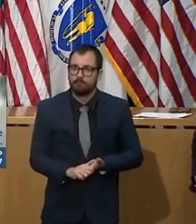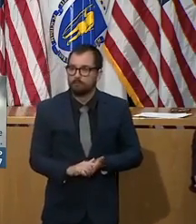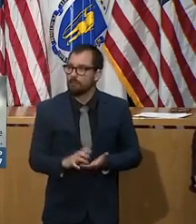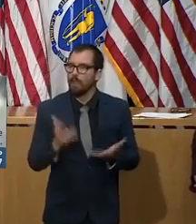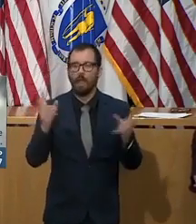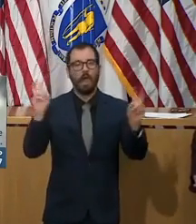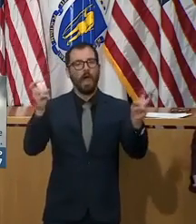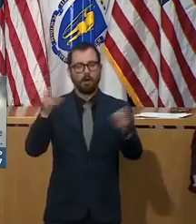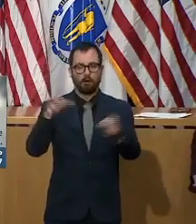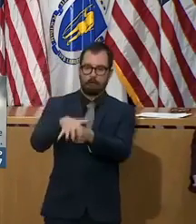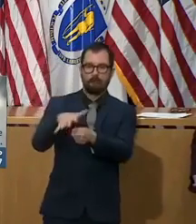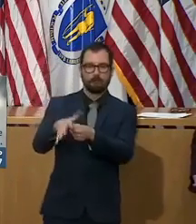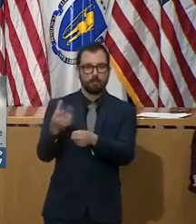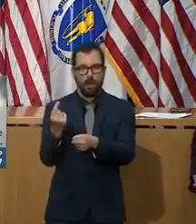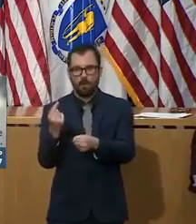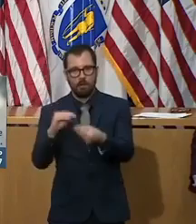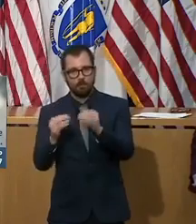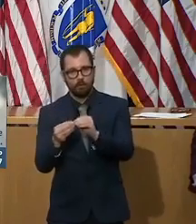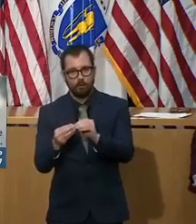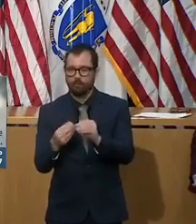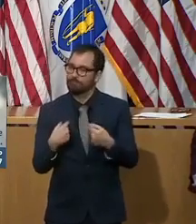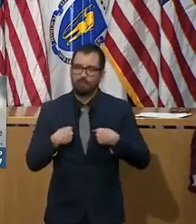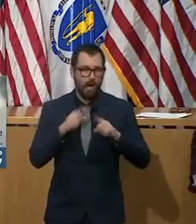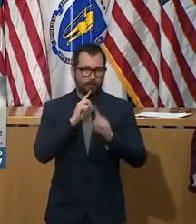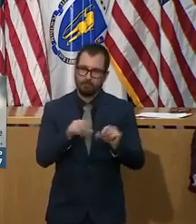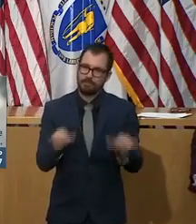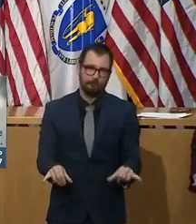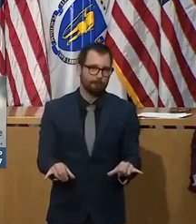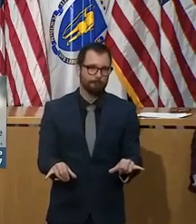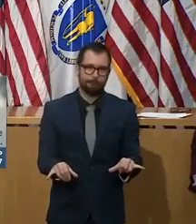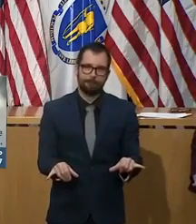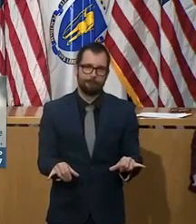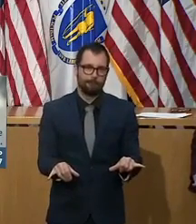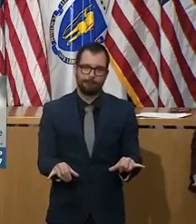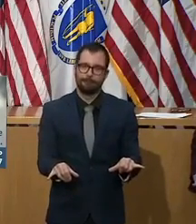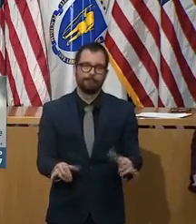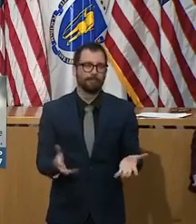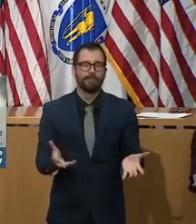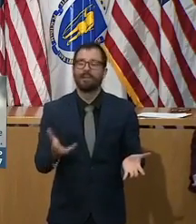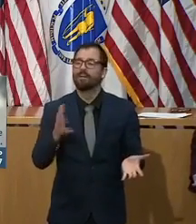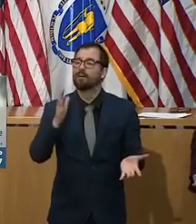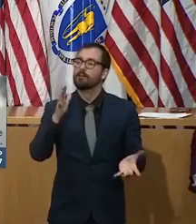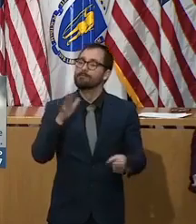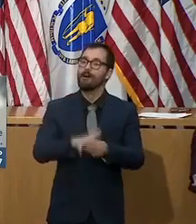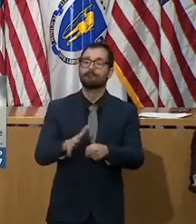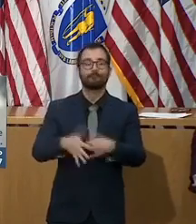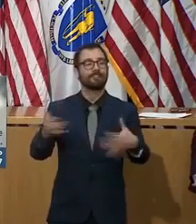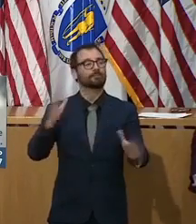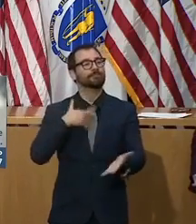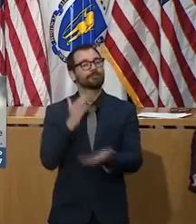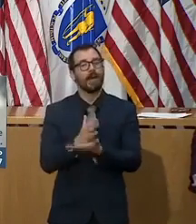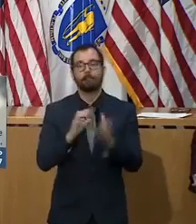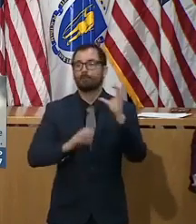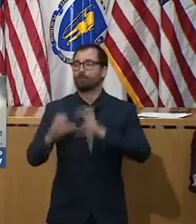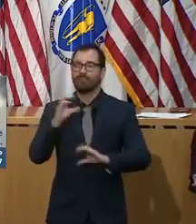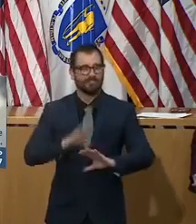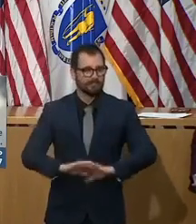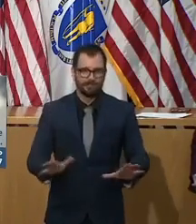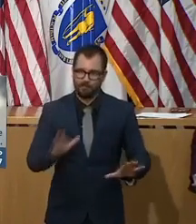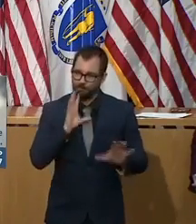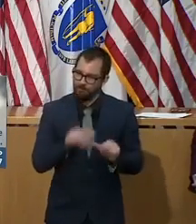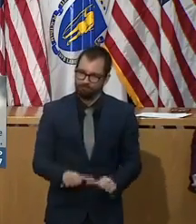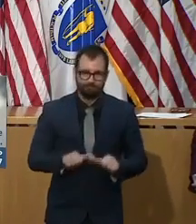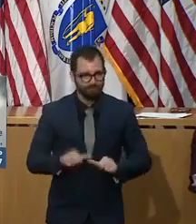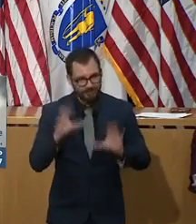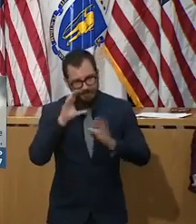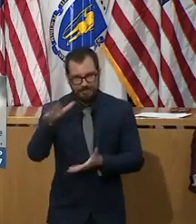to have to continue to own, and I think we'll continue to test if we get different kinds of stuff in. One of the things